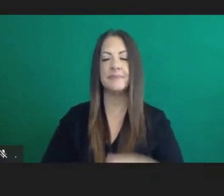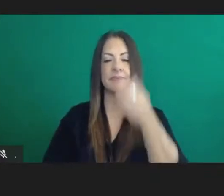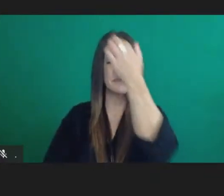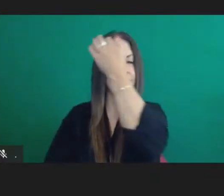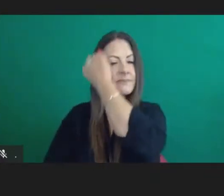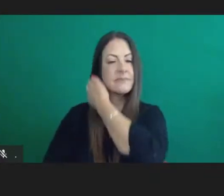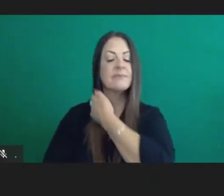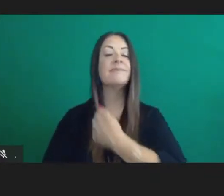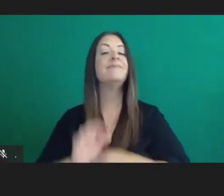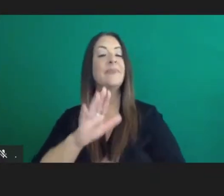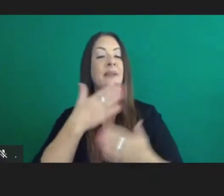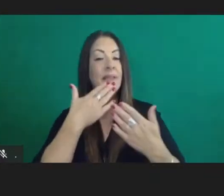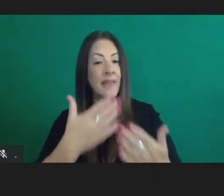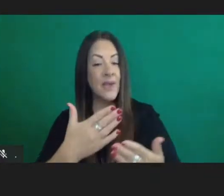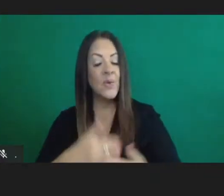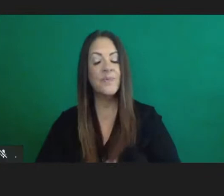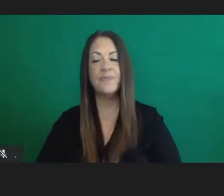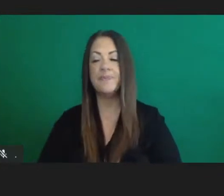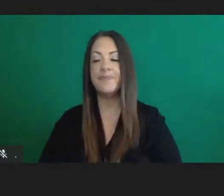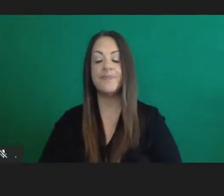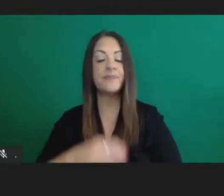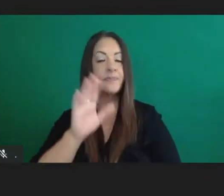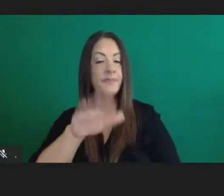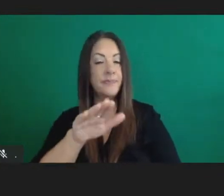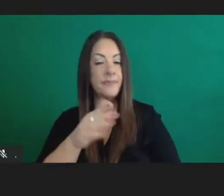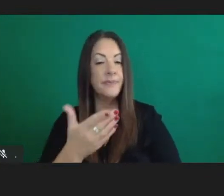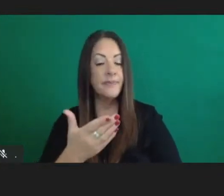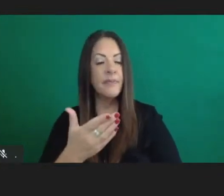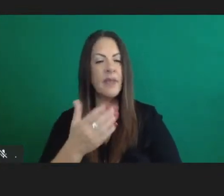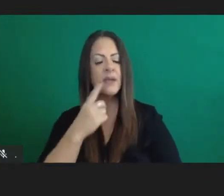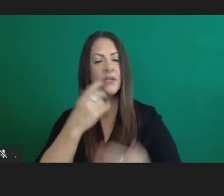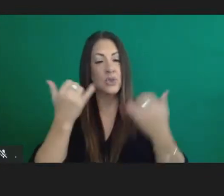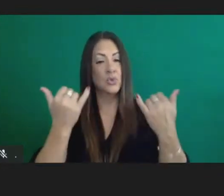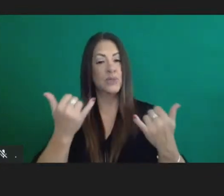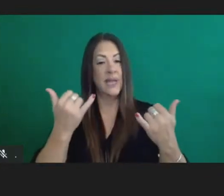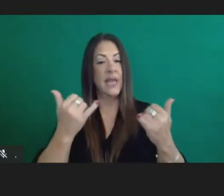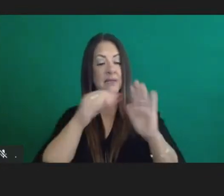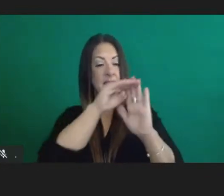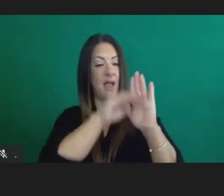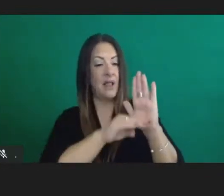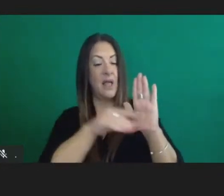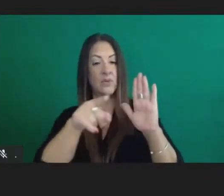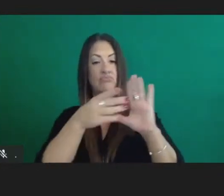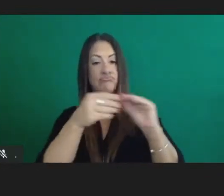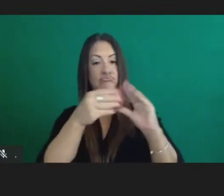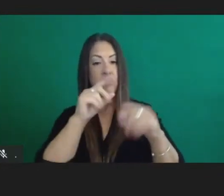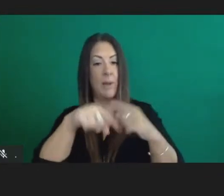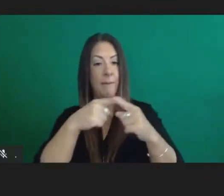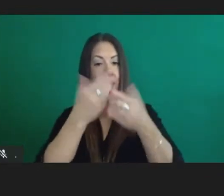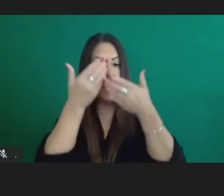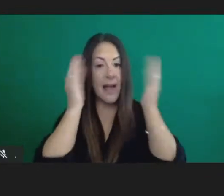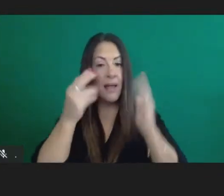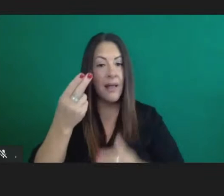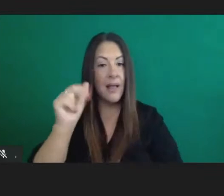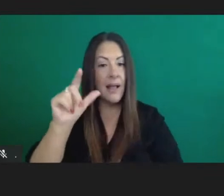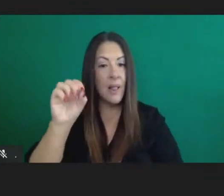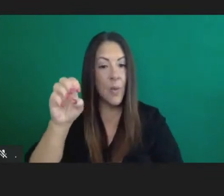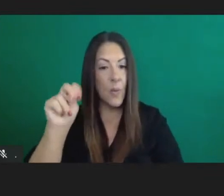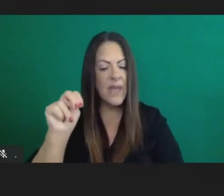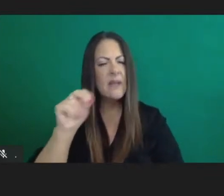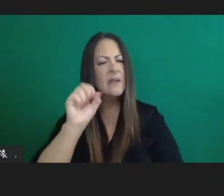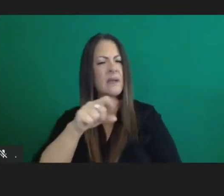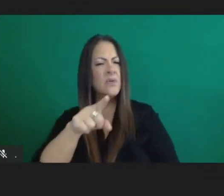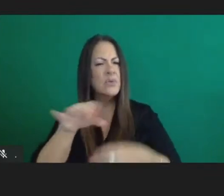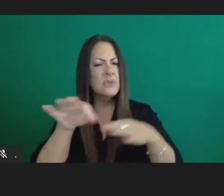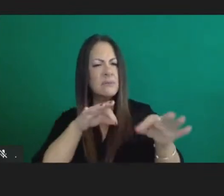Hi, yes, thank you for taking my question. The state released guidelines today on Halloween. I was wondering if you could just talk a little bit about